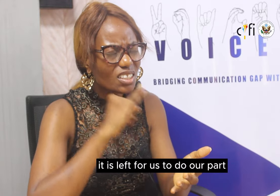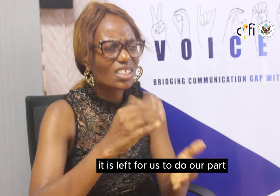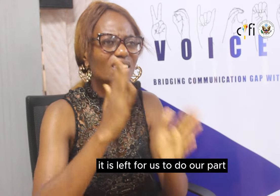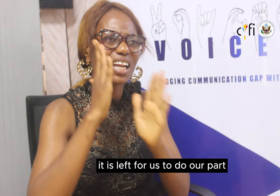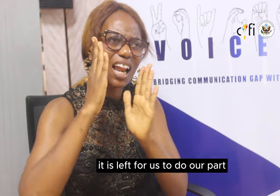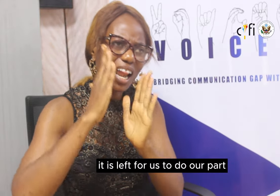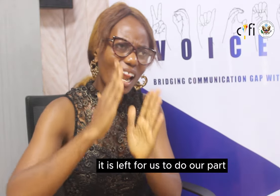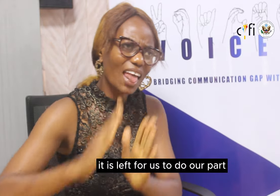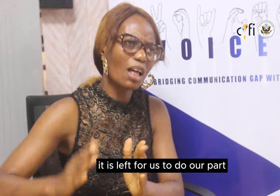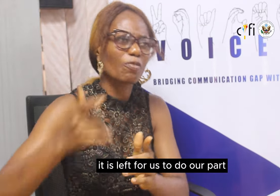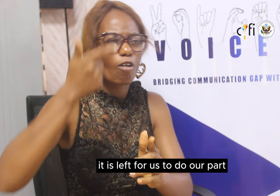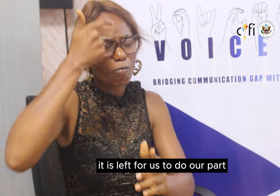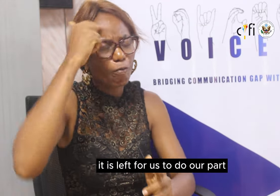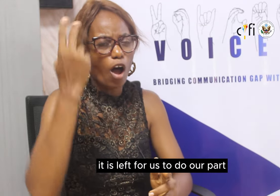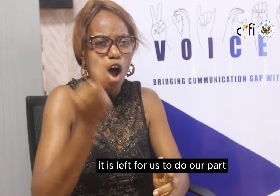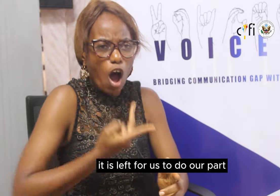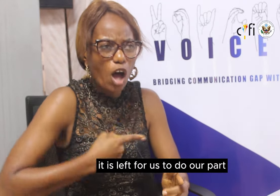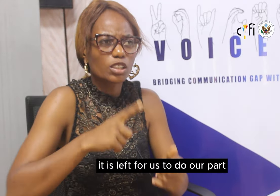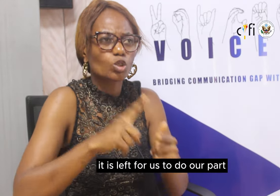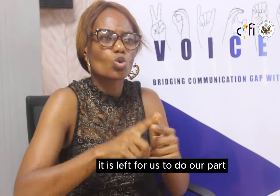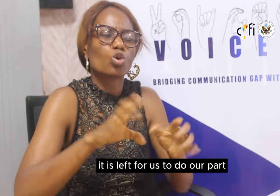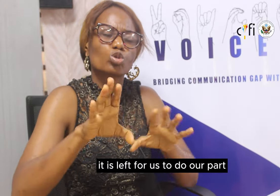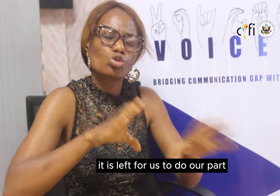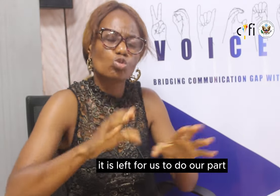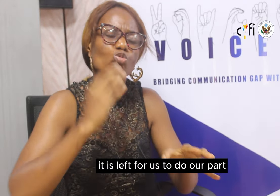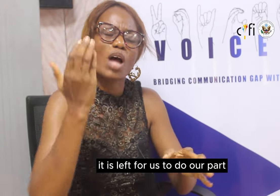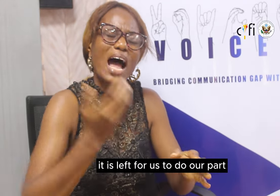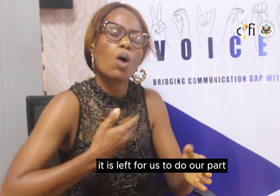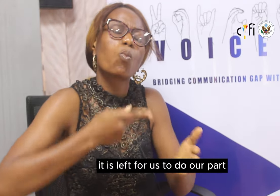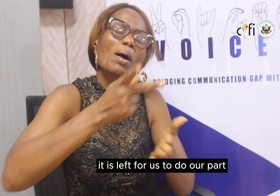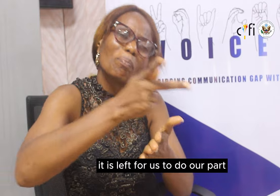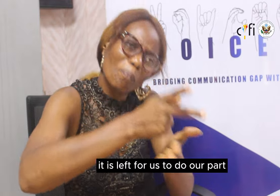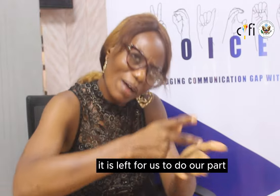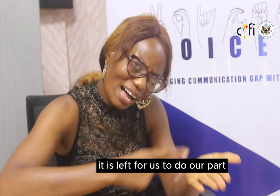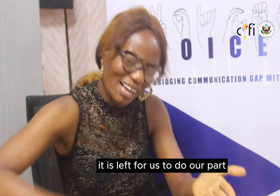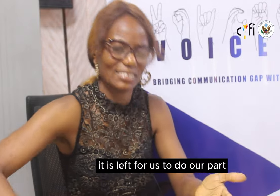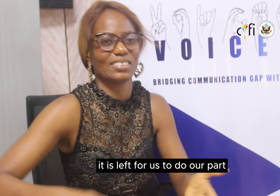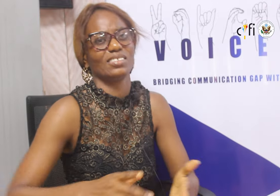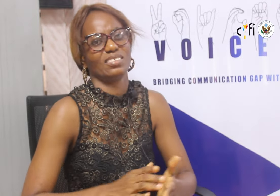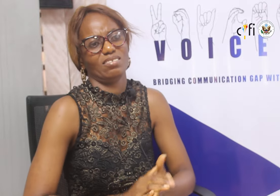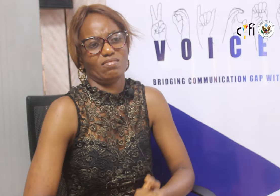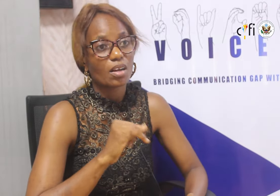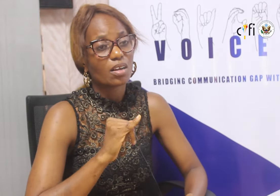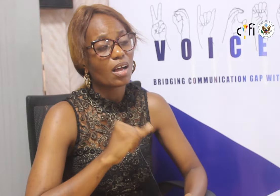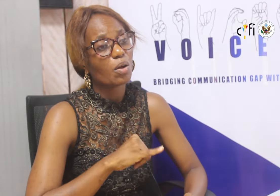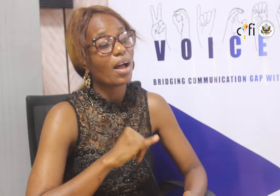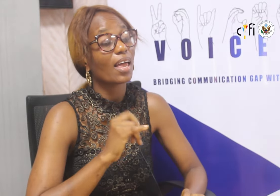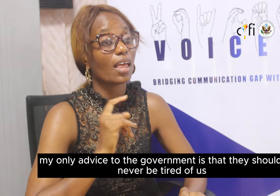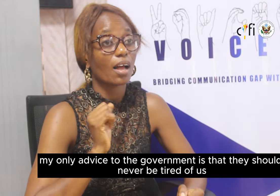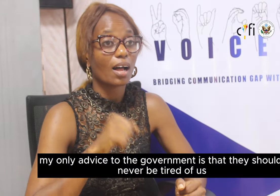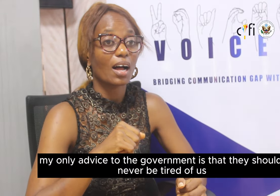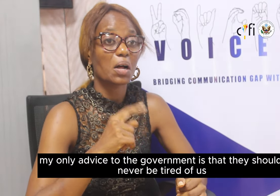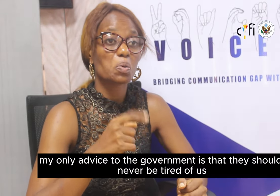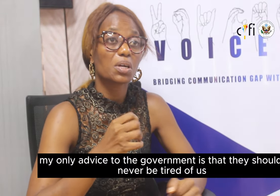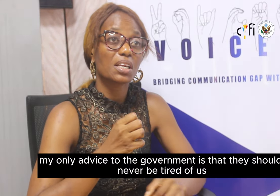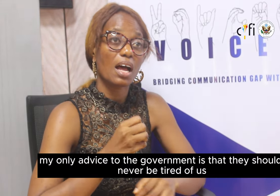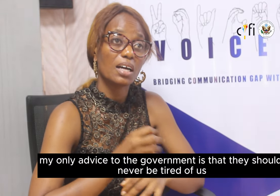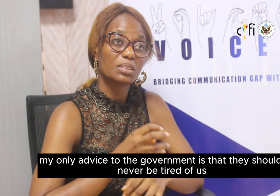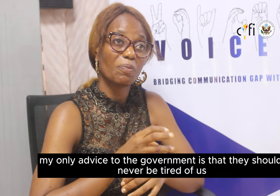Easy. Red for us to achieve our body. I ain't got really at the